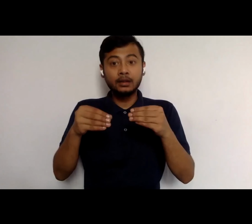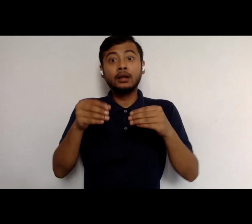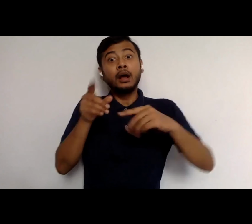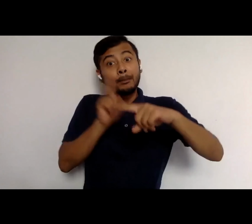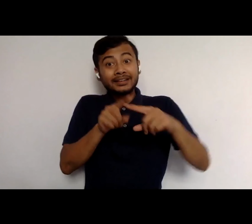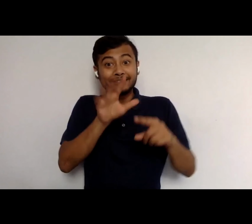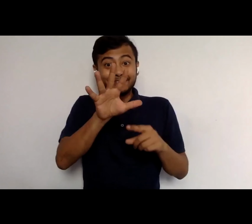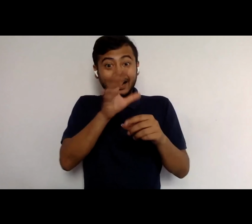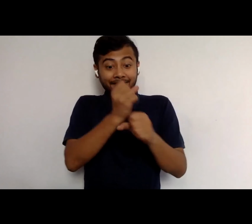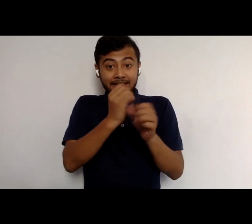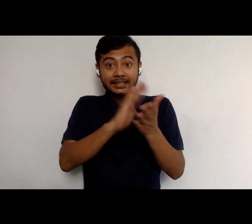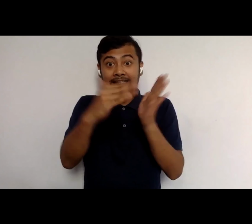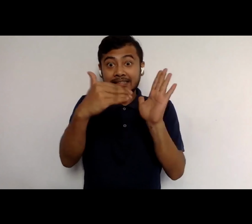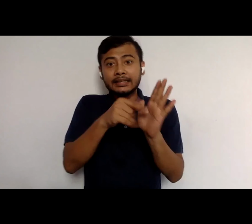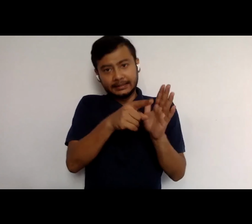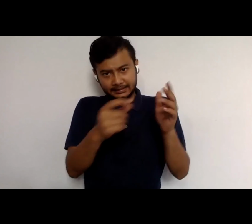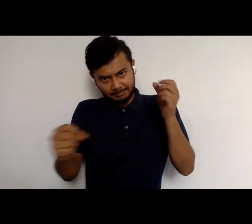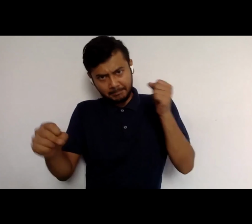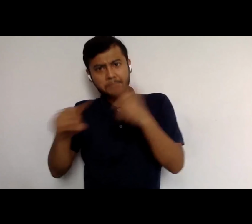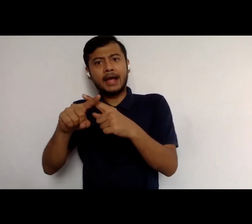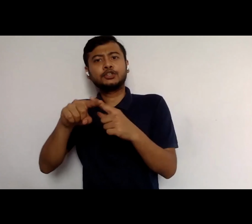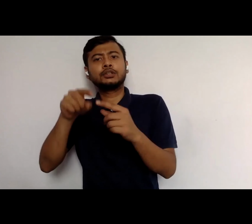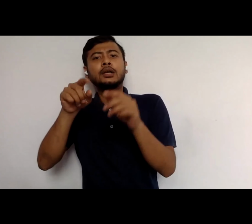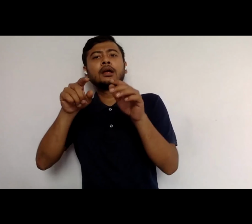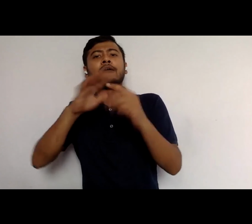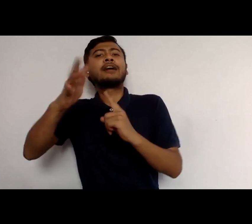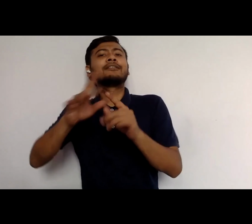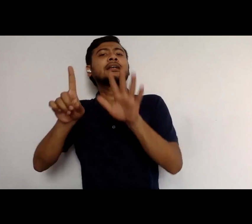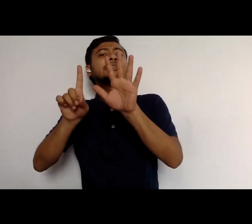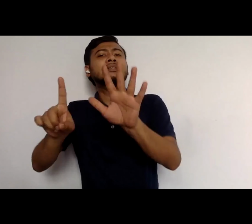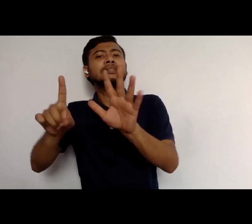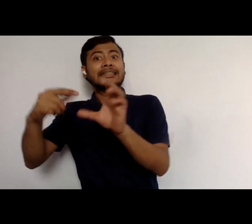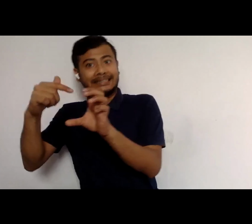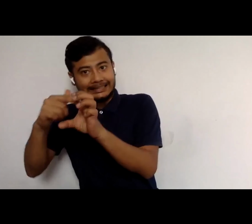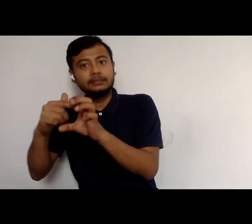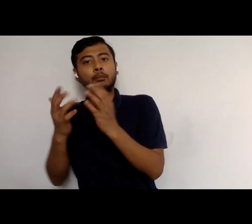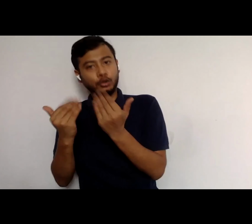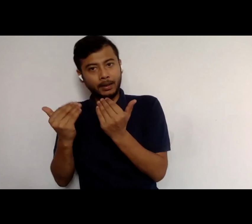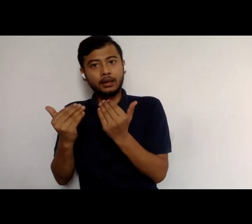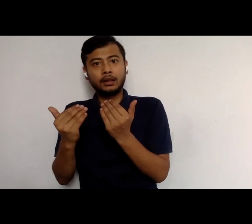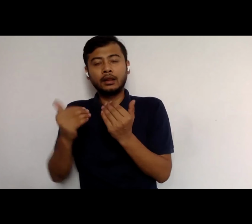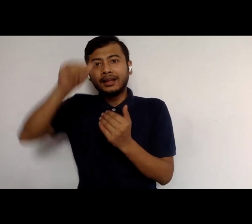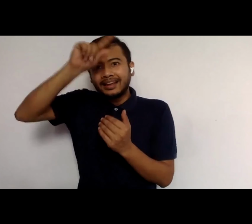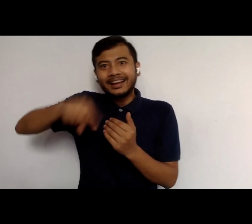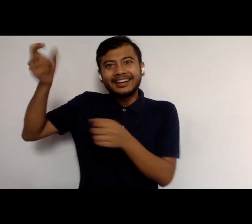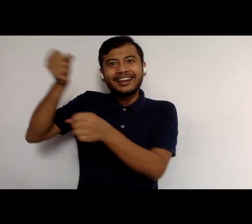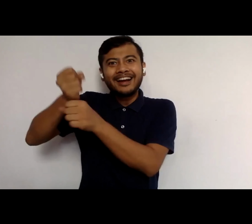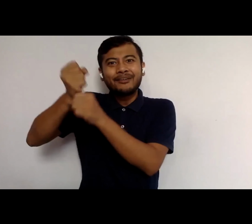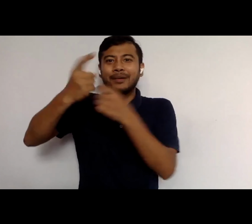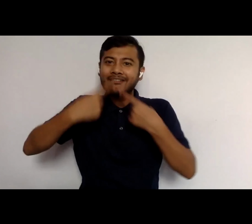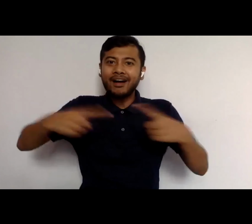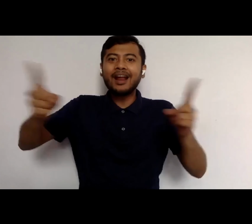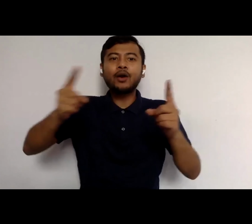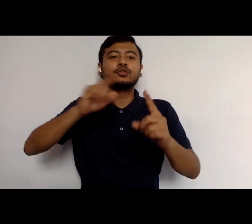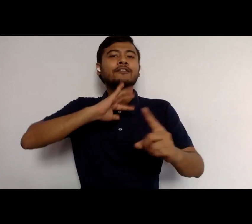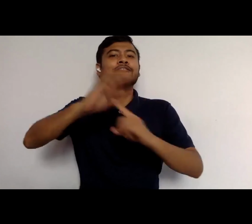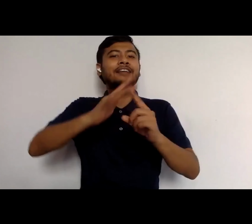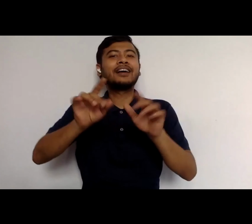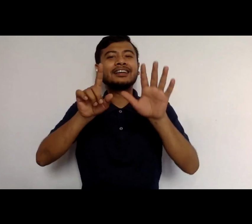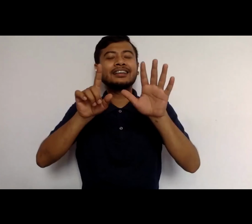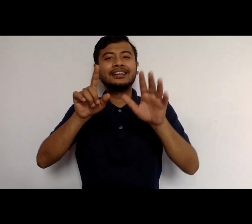This is presently underutilized. The government has brought PM1 scheme to increase the proliferation of Wi-Fi technology. Further,